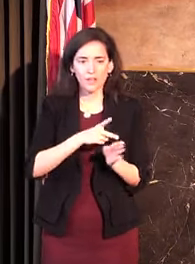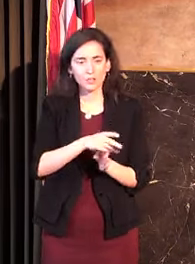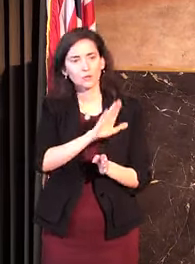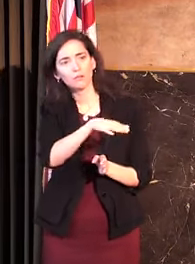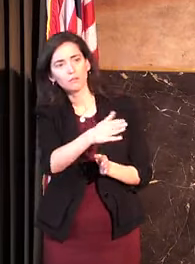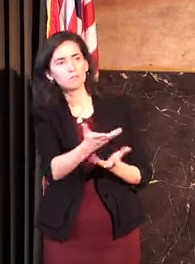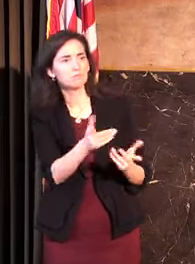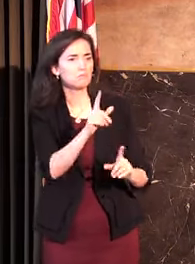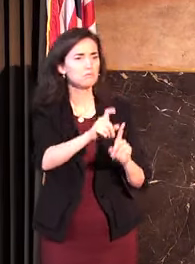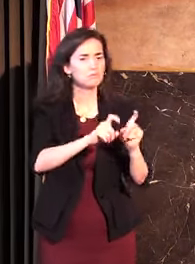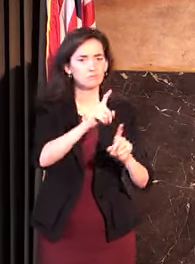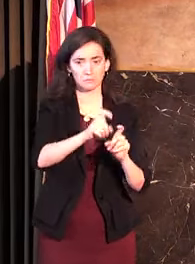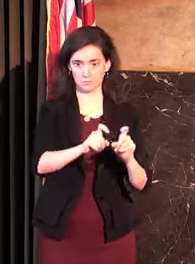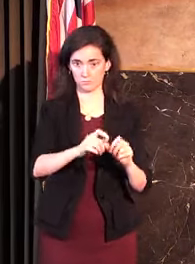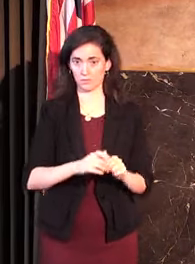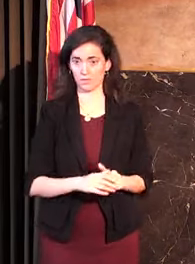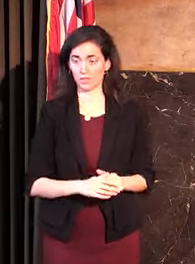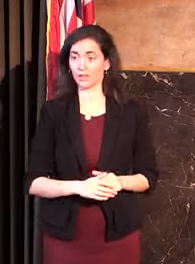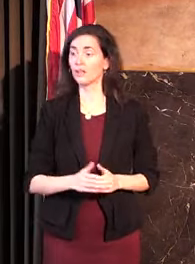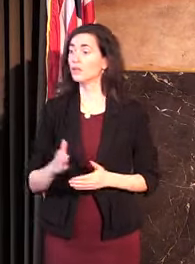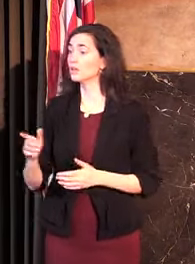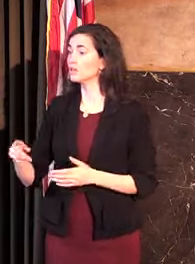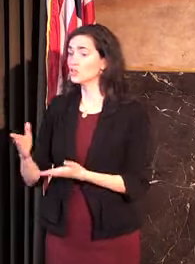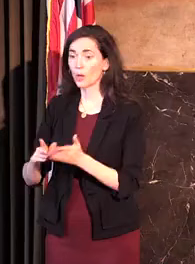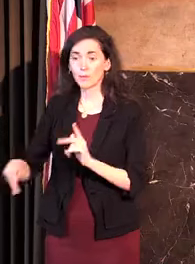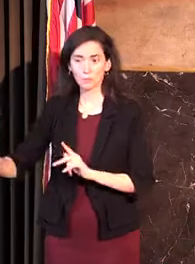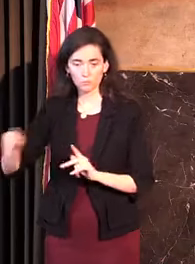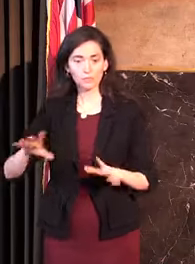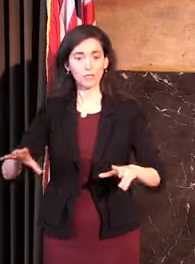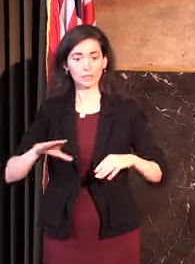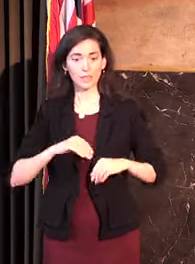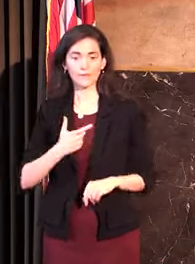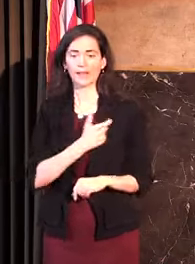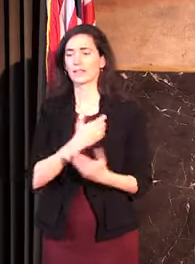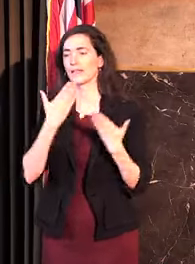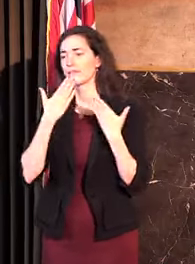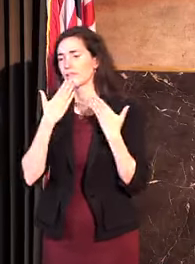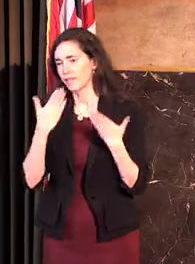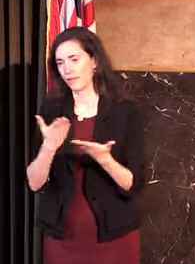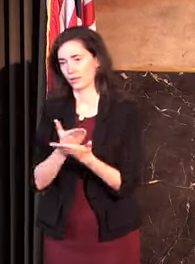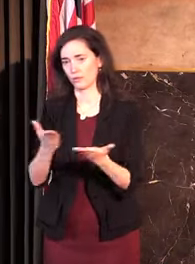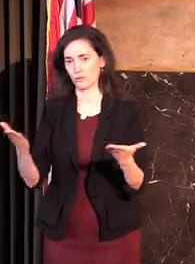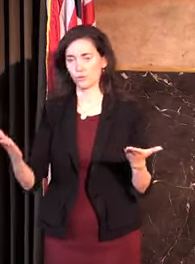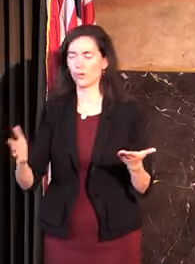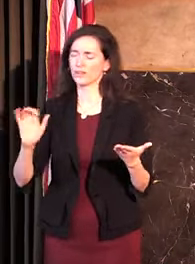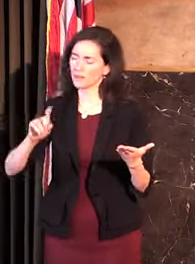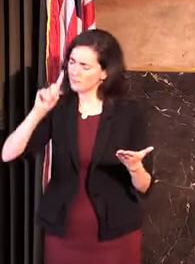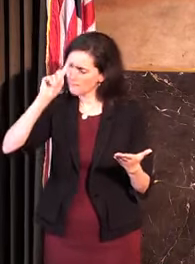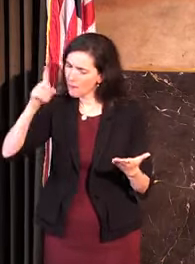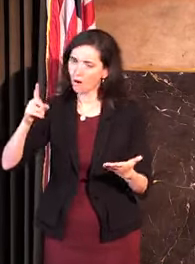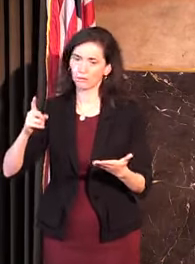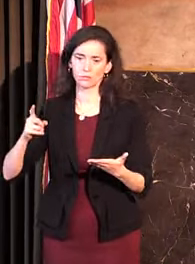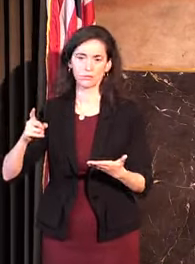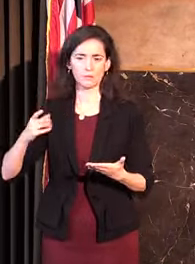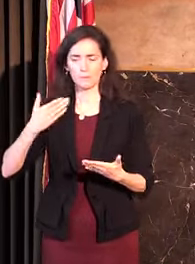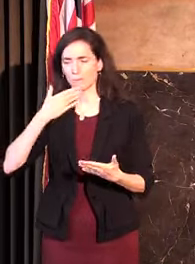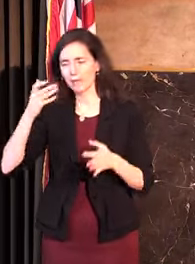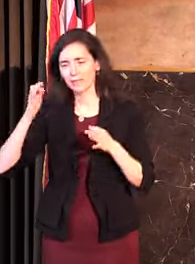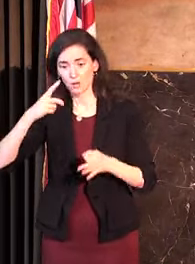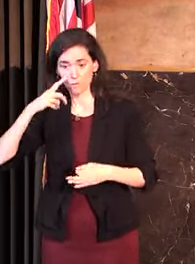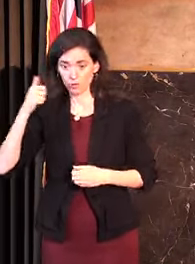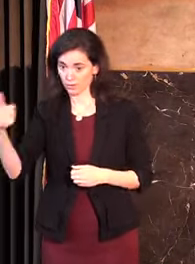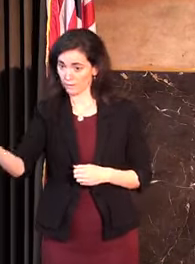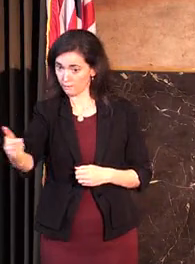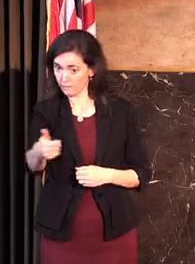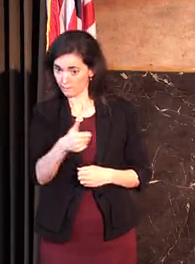people who have been vaccinated, because you're making the smartest, best decision for yourself, but it's also the best